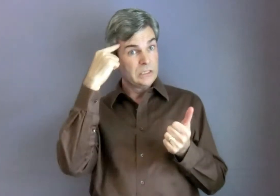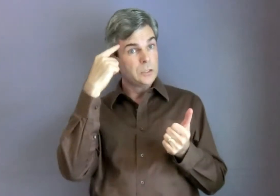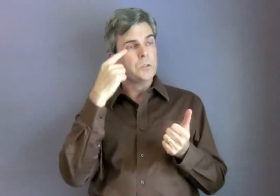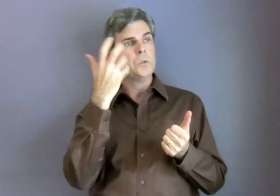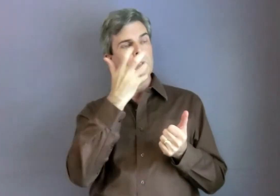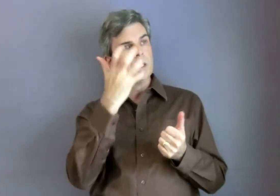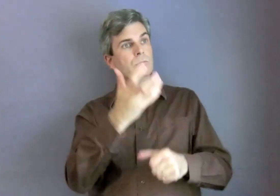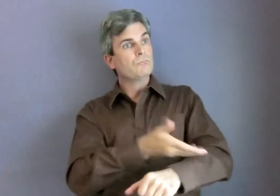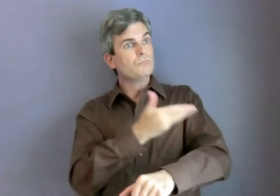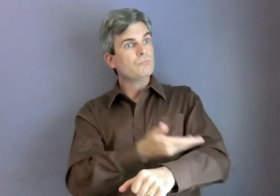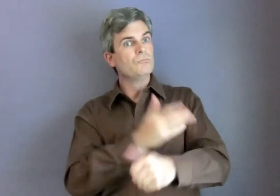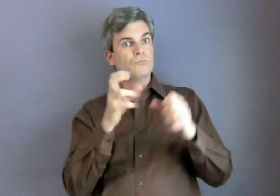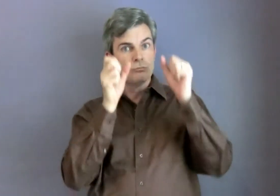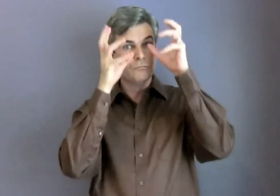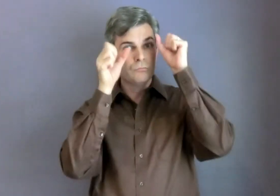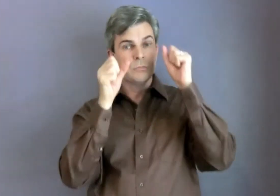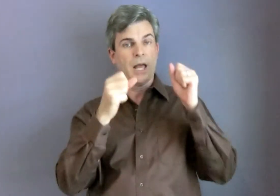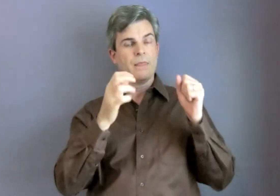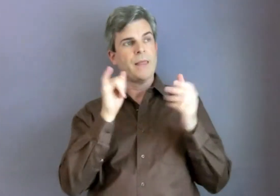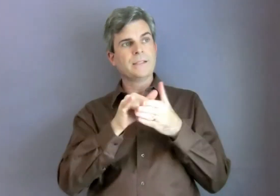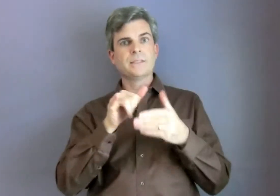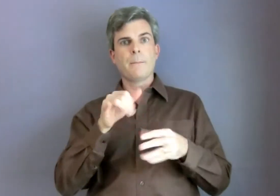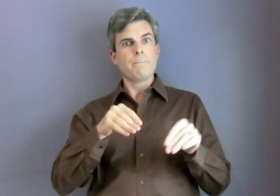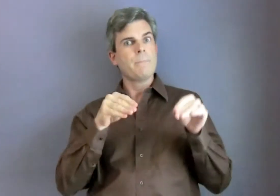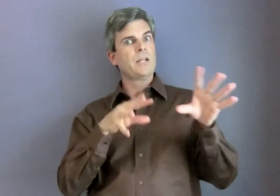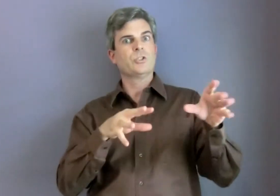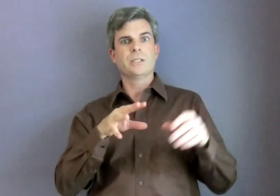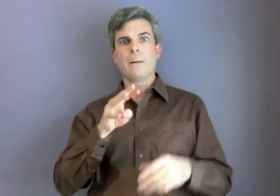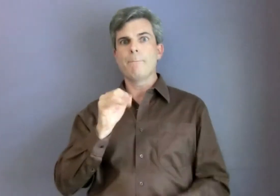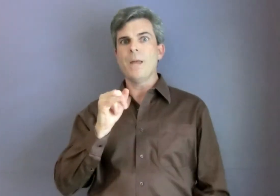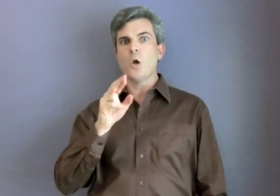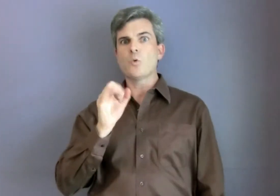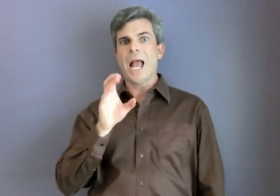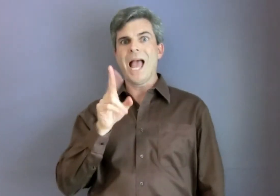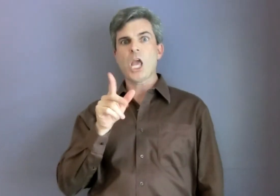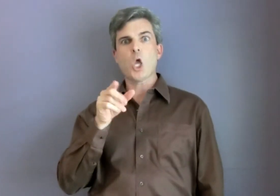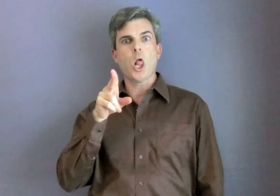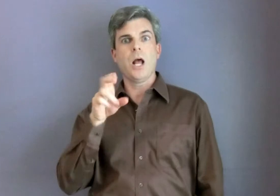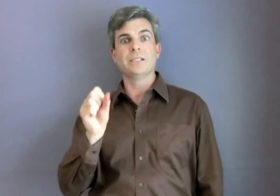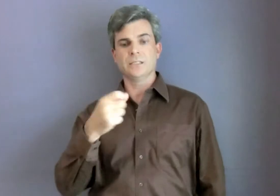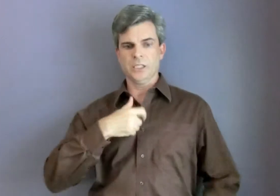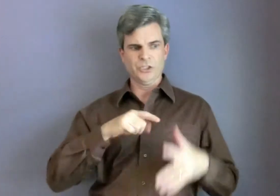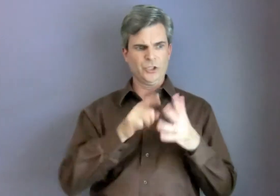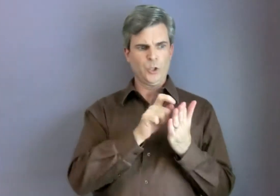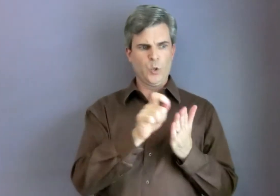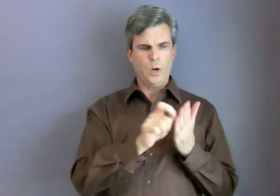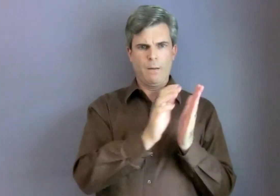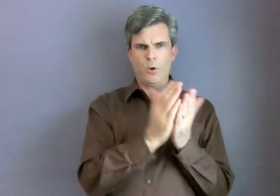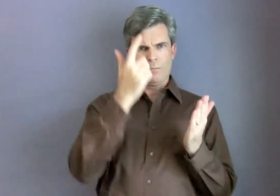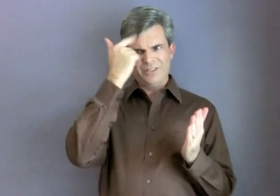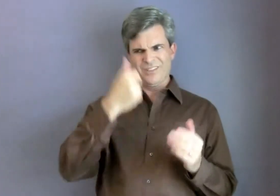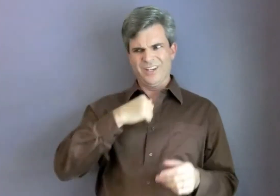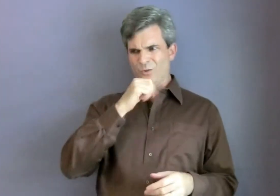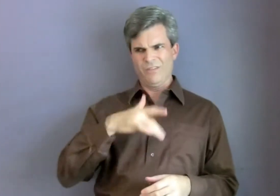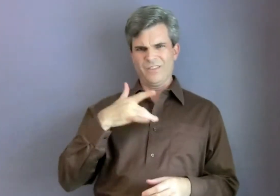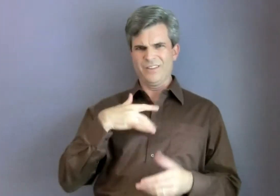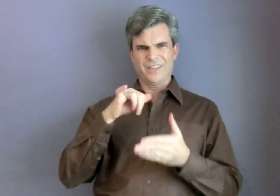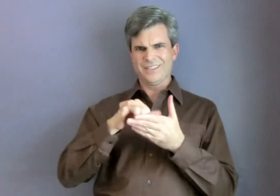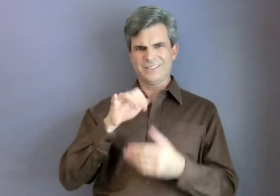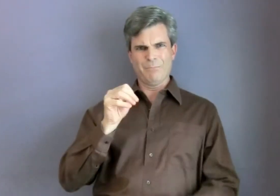I didn't think it was miraculous. I thought there were miraculous elements. But I also didn't think it was right that I should have to struggle and search for answers when